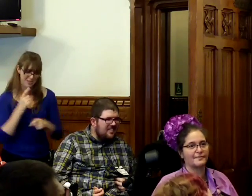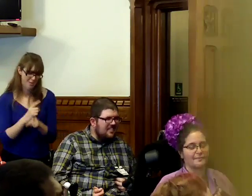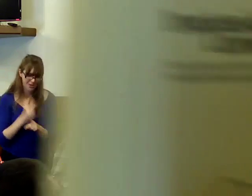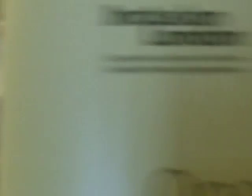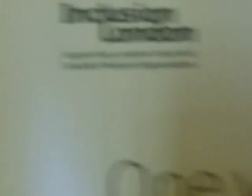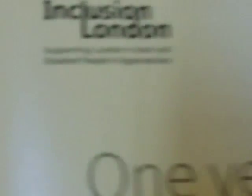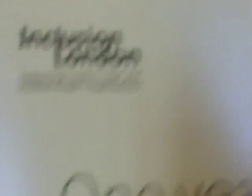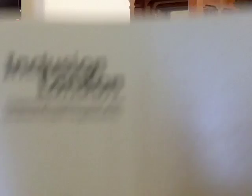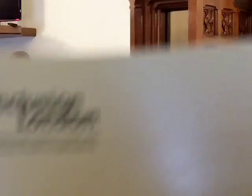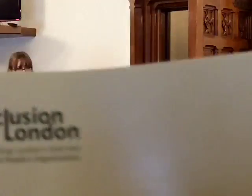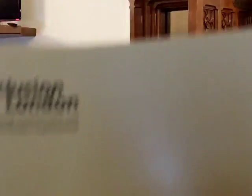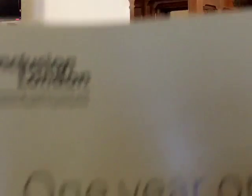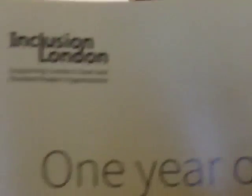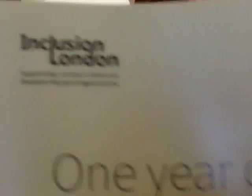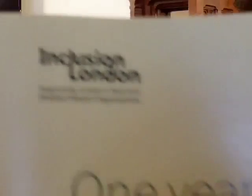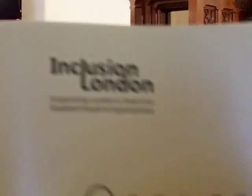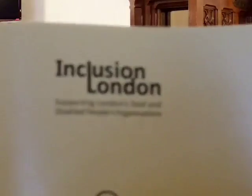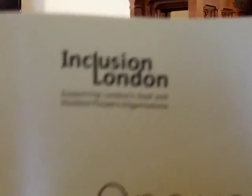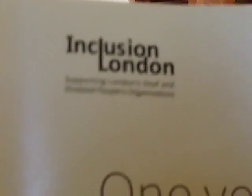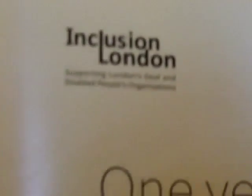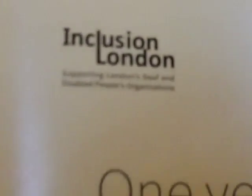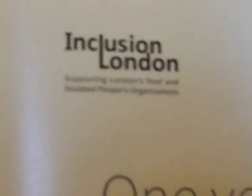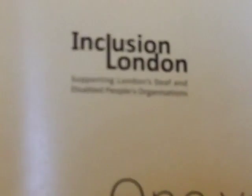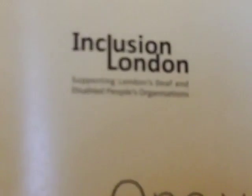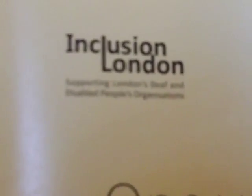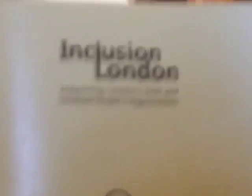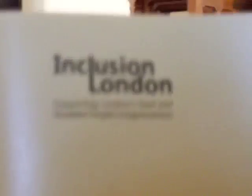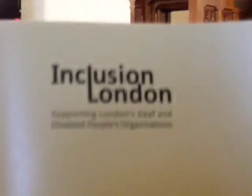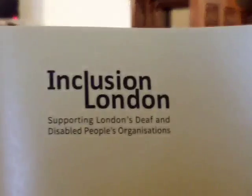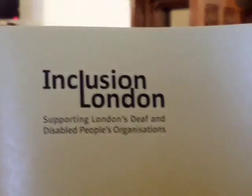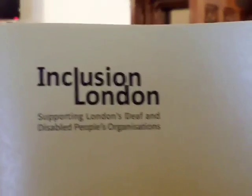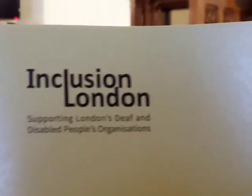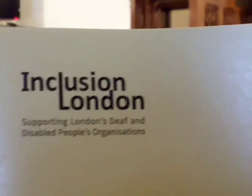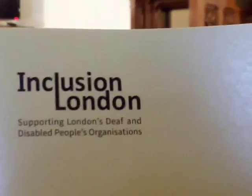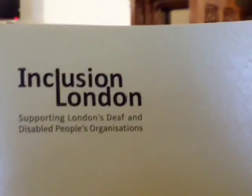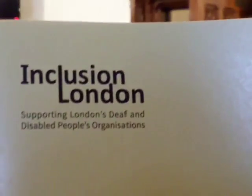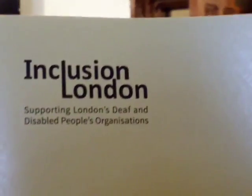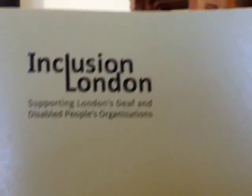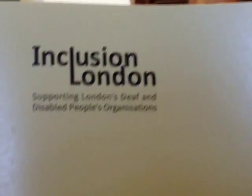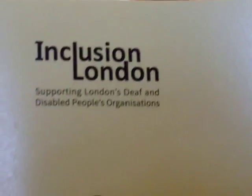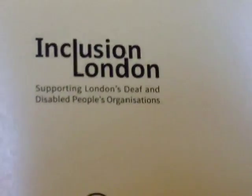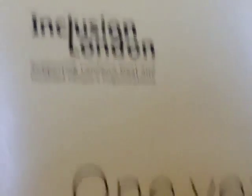lives. Thank you, guys. This is actually part of InclusionLondon.